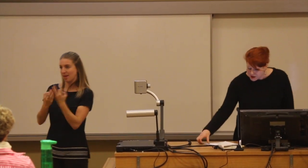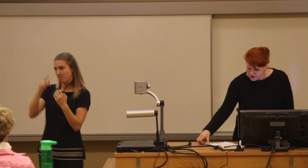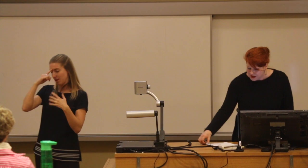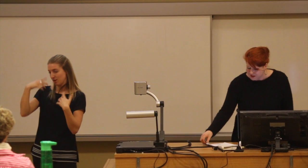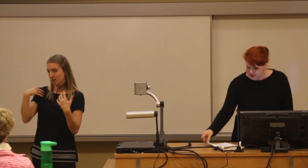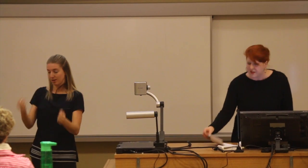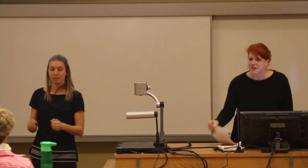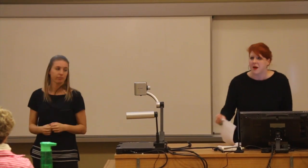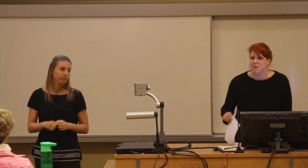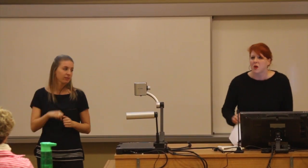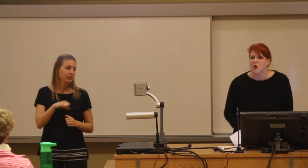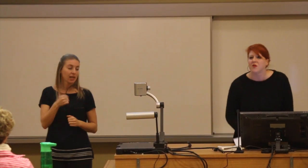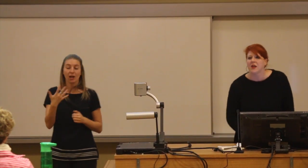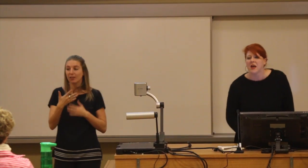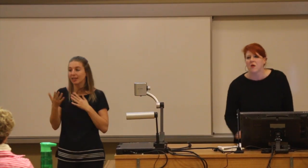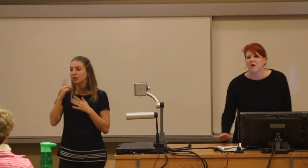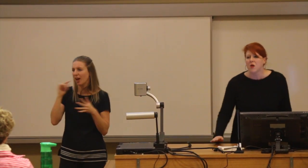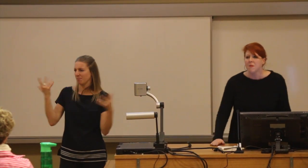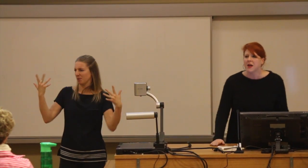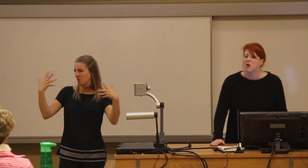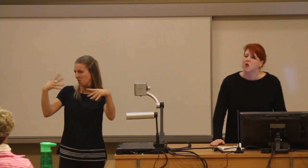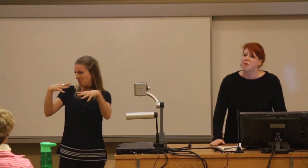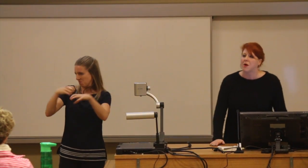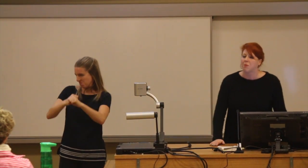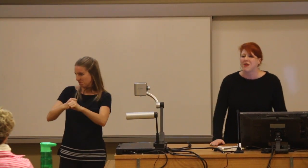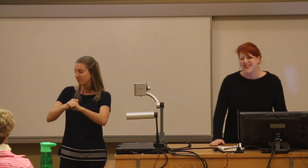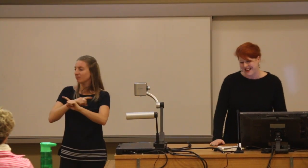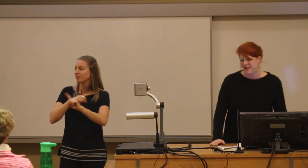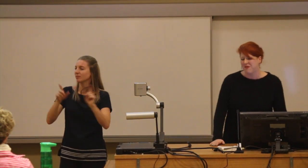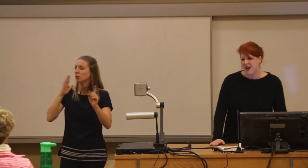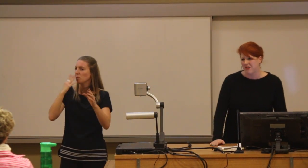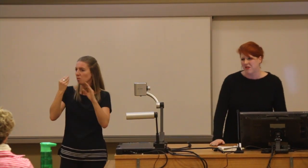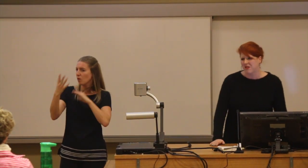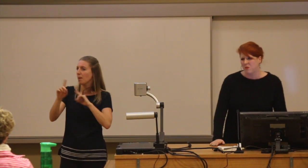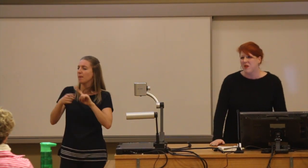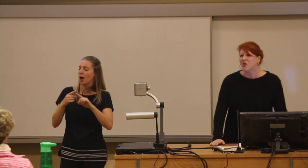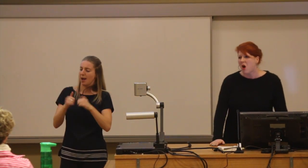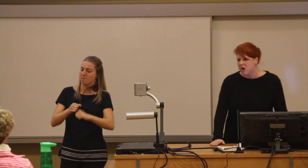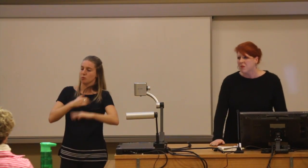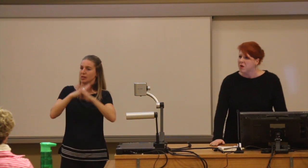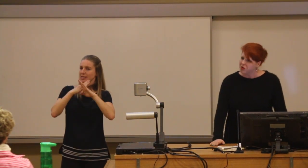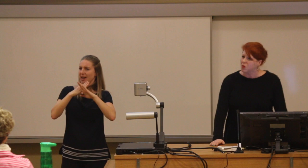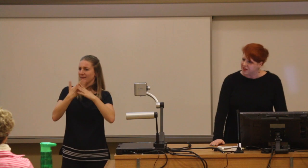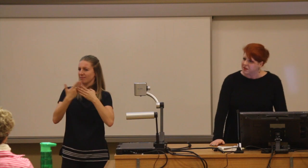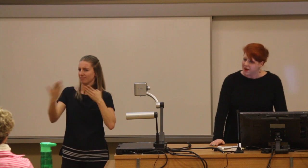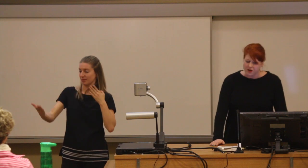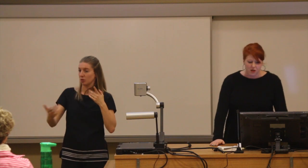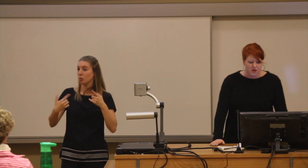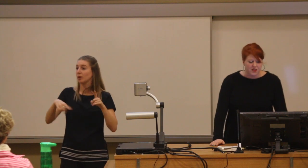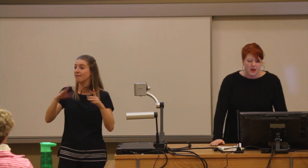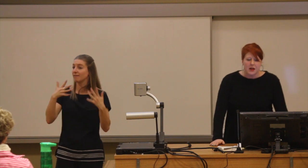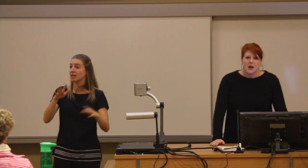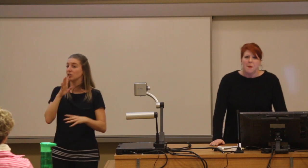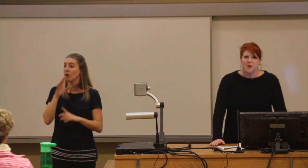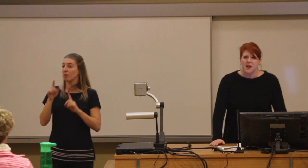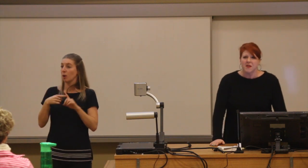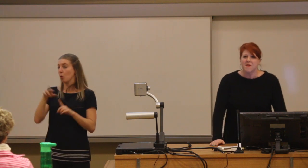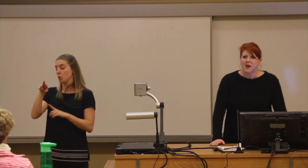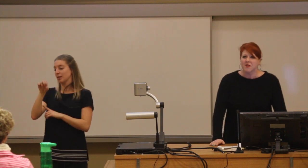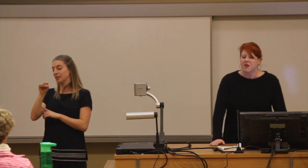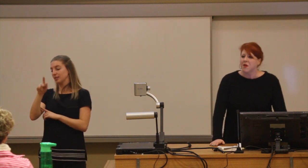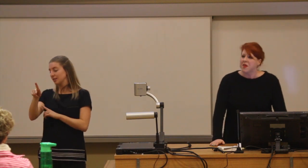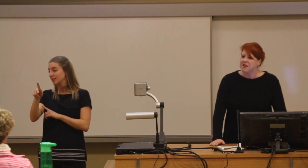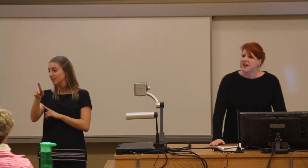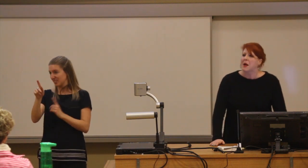A couple other things, just as I'm closing here, is I want to make a note about protective factors. We talked about the risk factors.